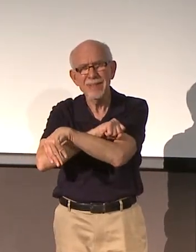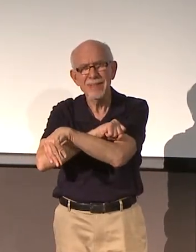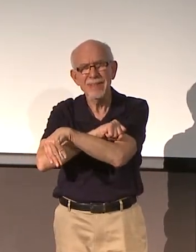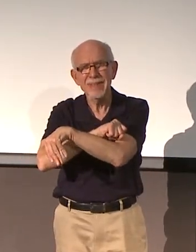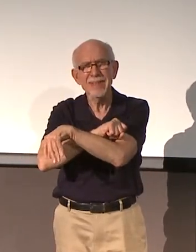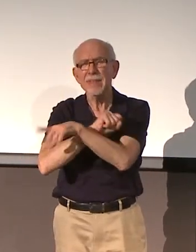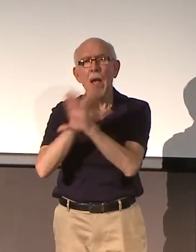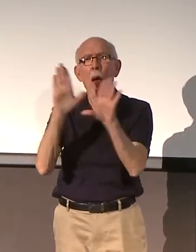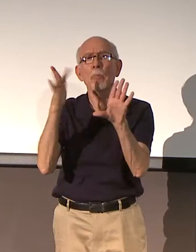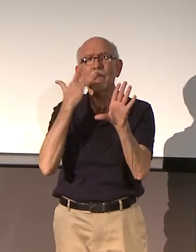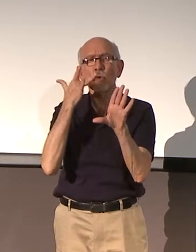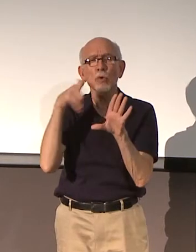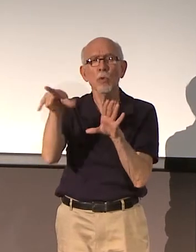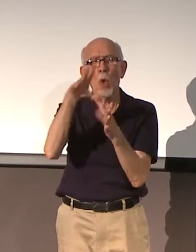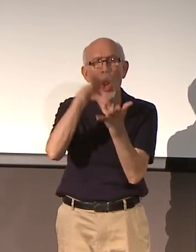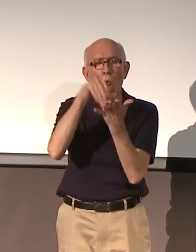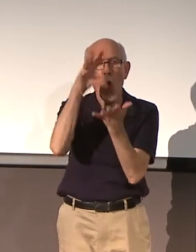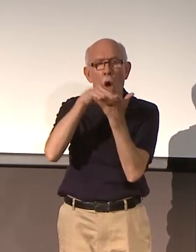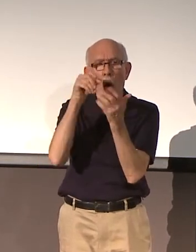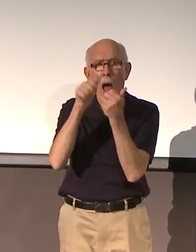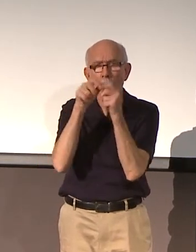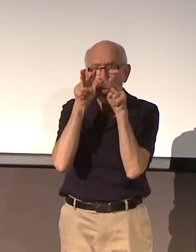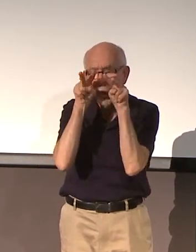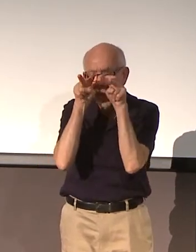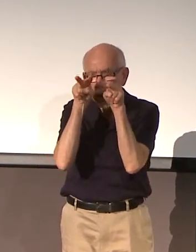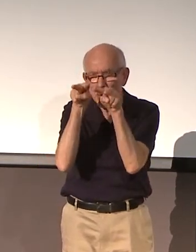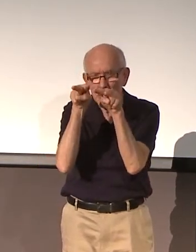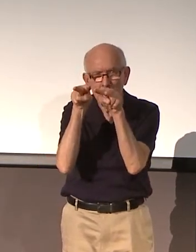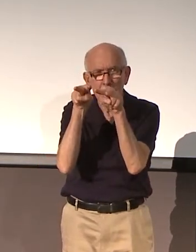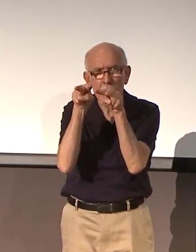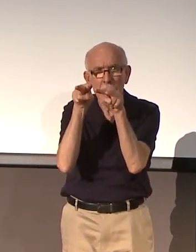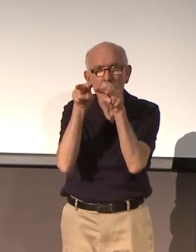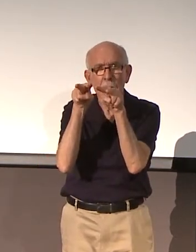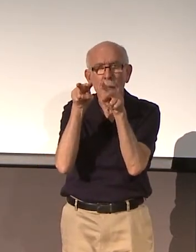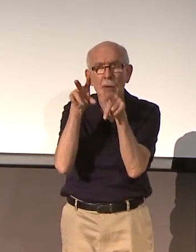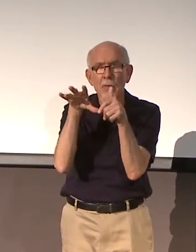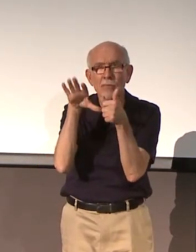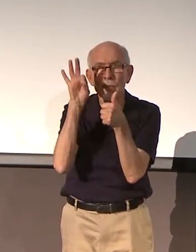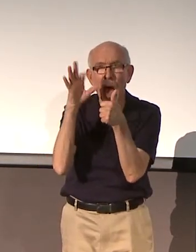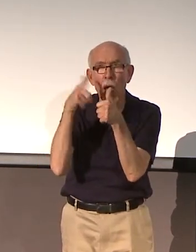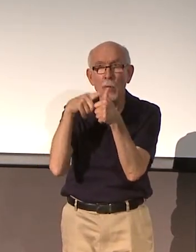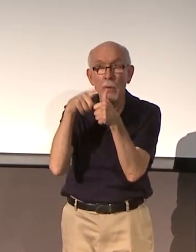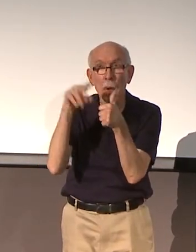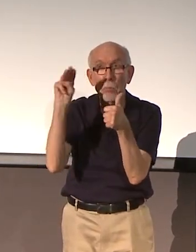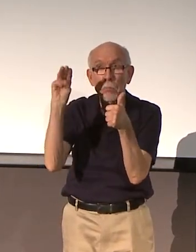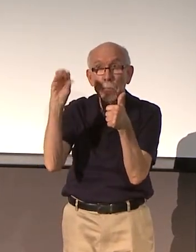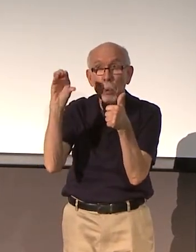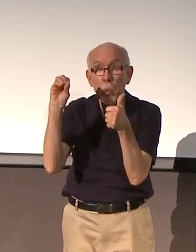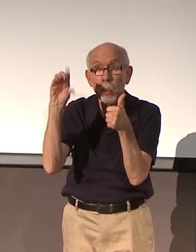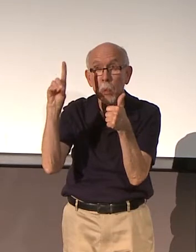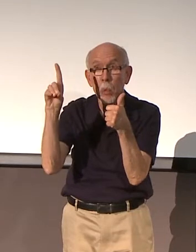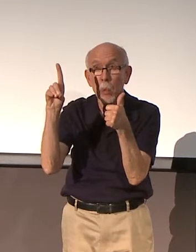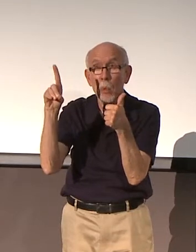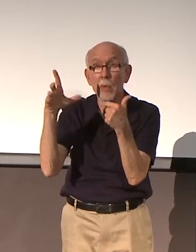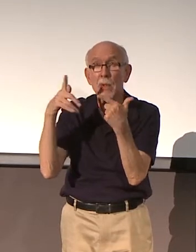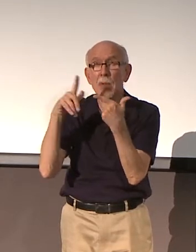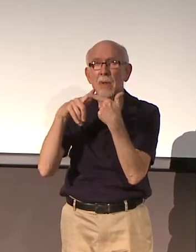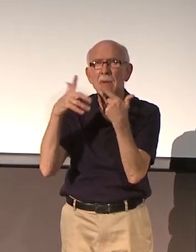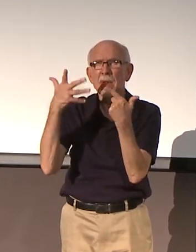And that just the English becomes a distraction, and your eyes aren't as focused on what I want you to see. And so I'd like you to watch